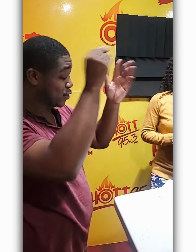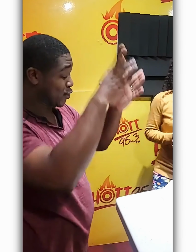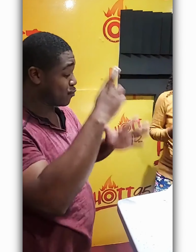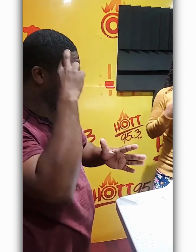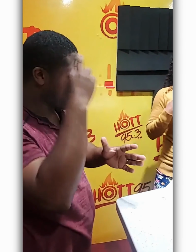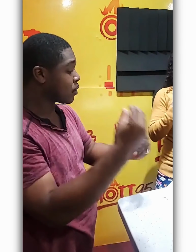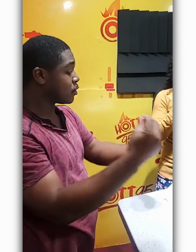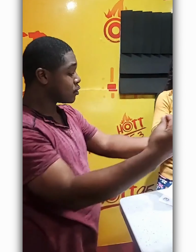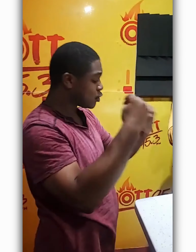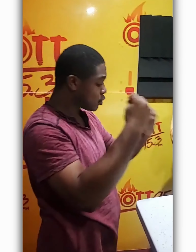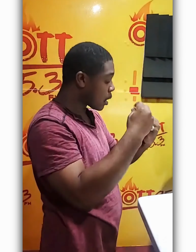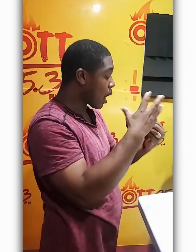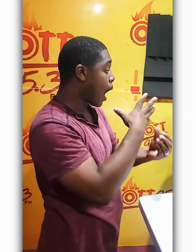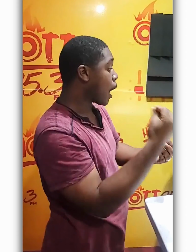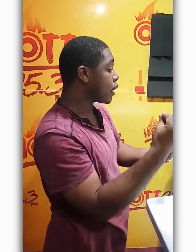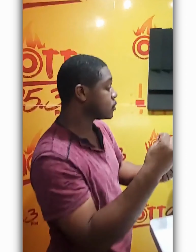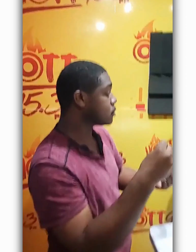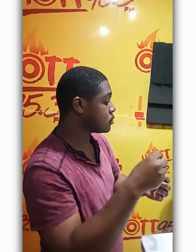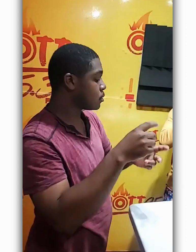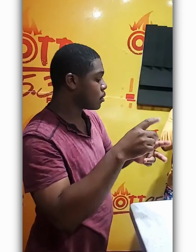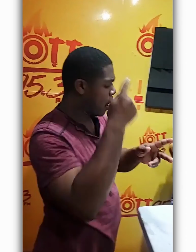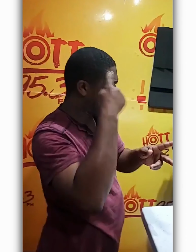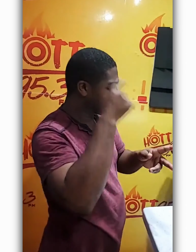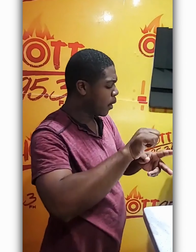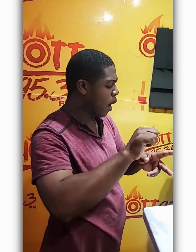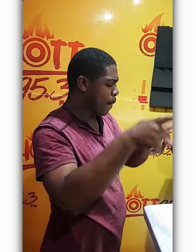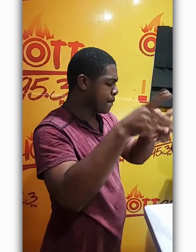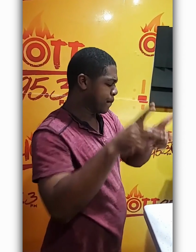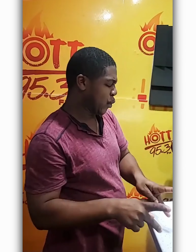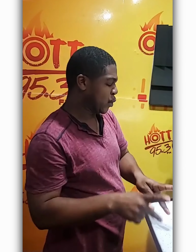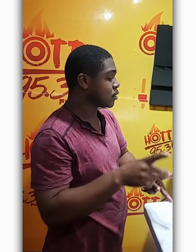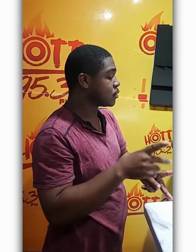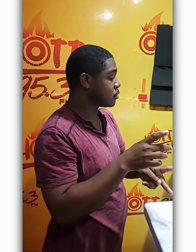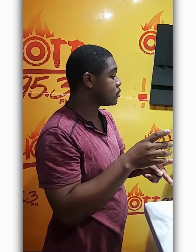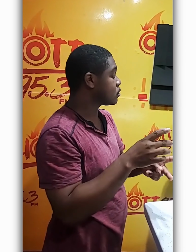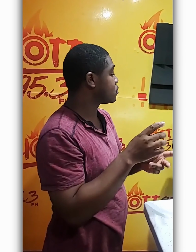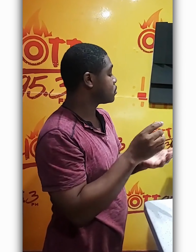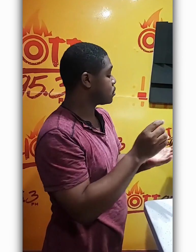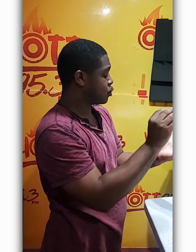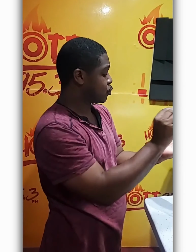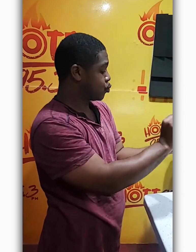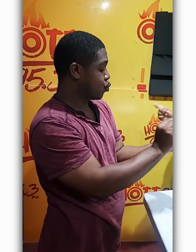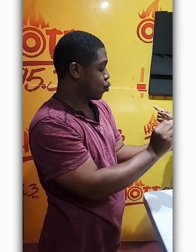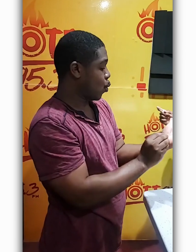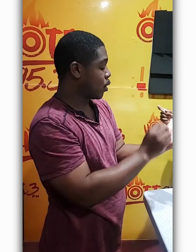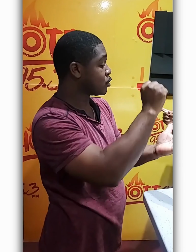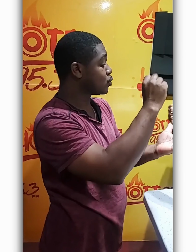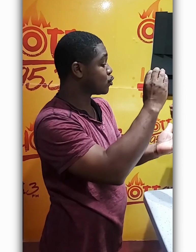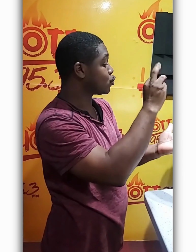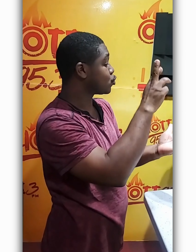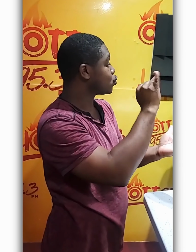So Rama, the teacher, he played a part, and also someone else there wrote the